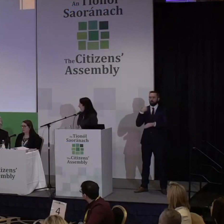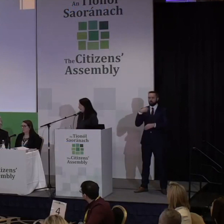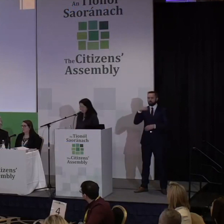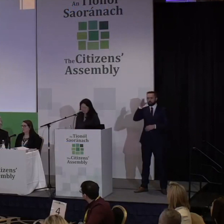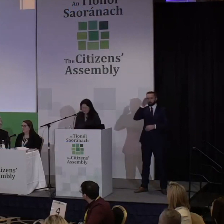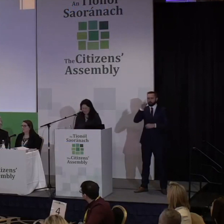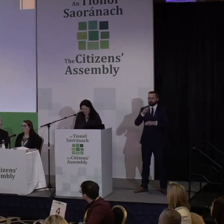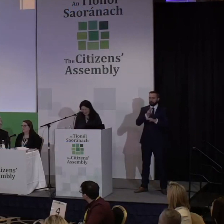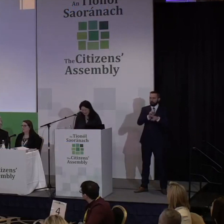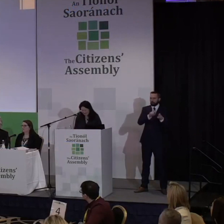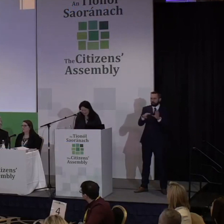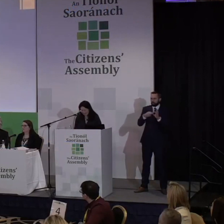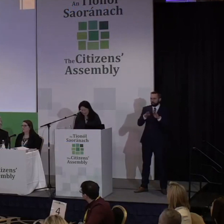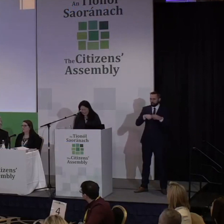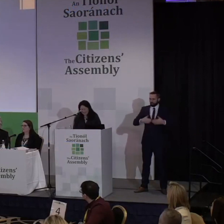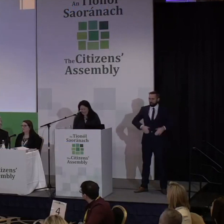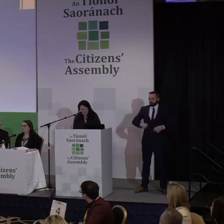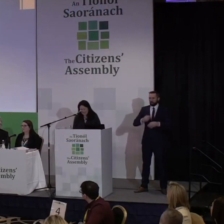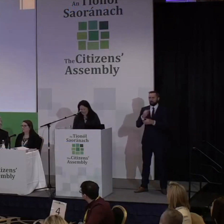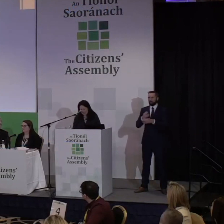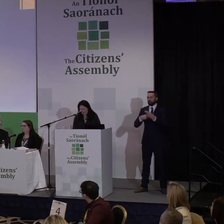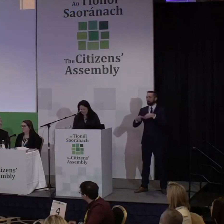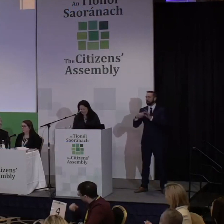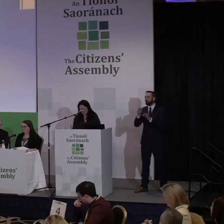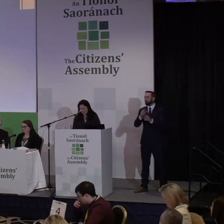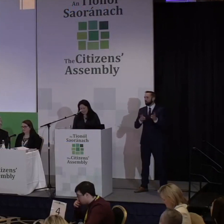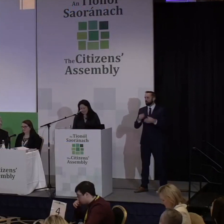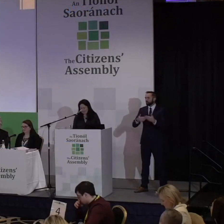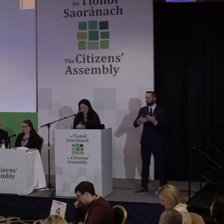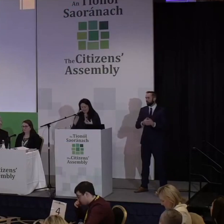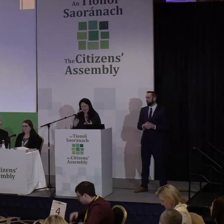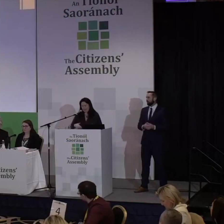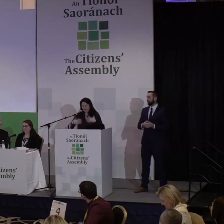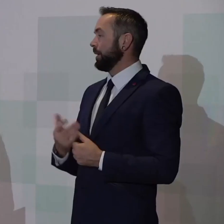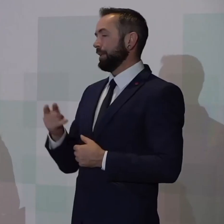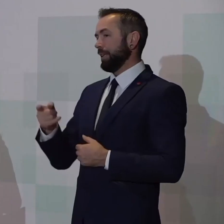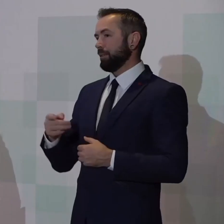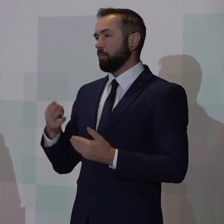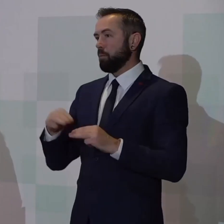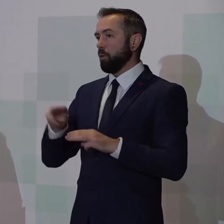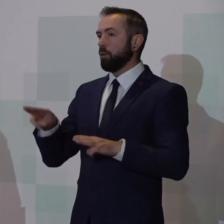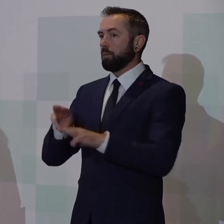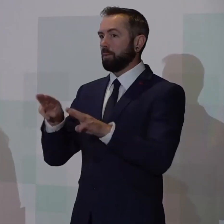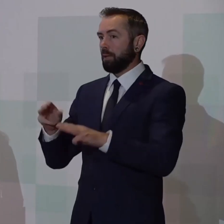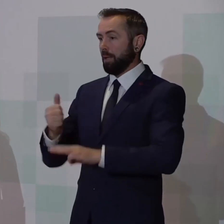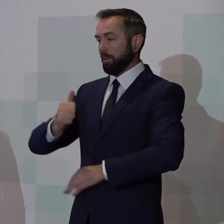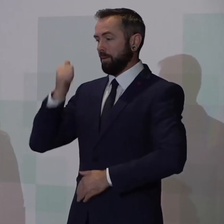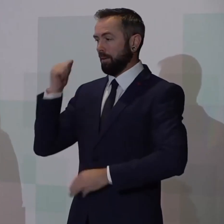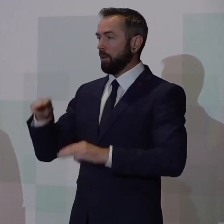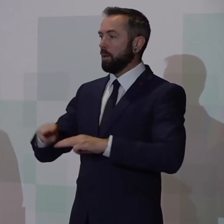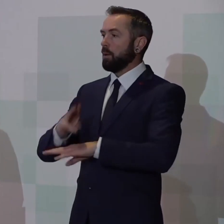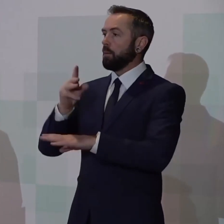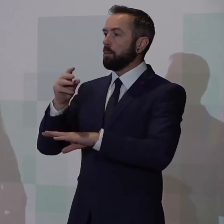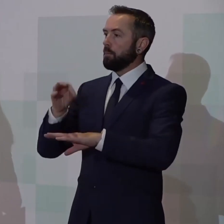and the dad coming in from work and so forth. And really, that was, if you like, more people were married than at any point